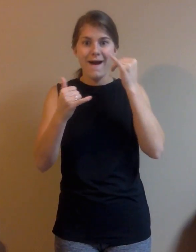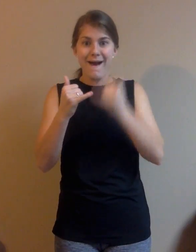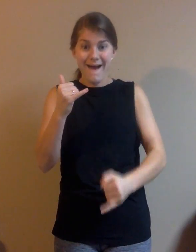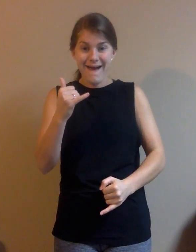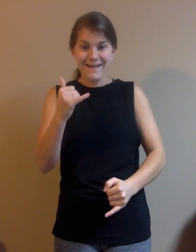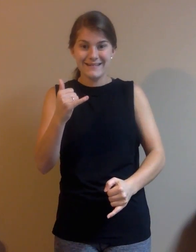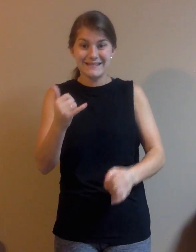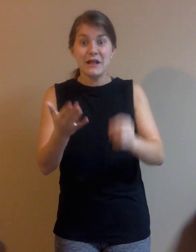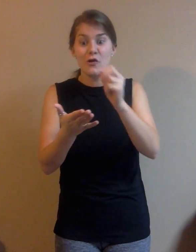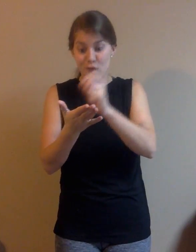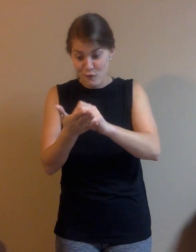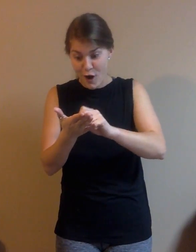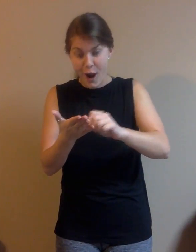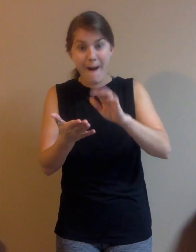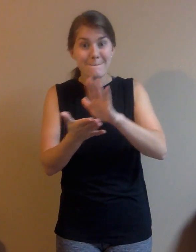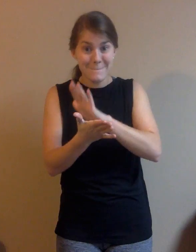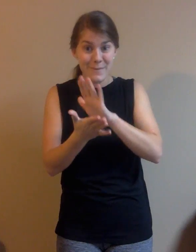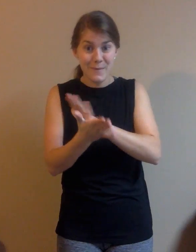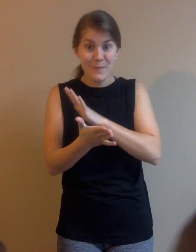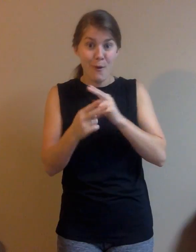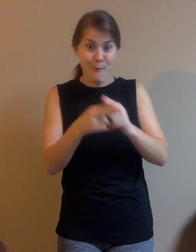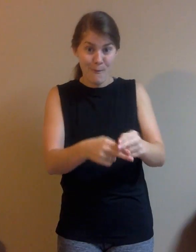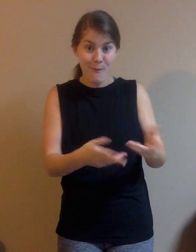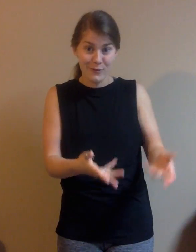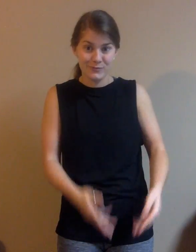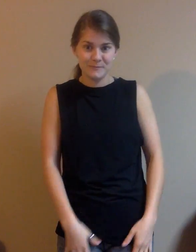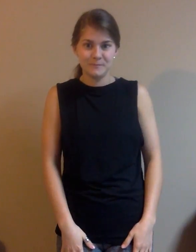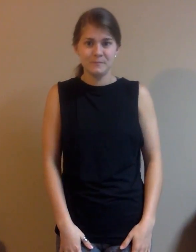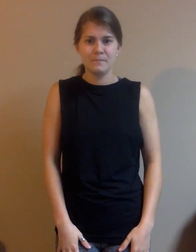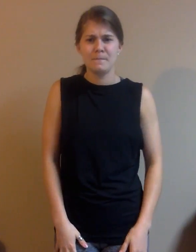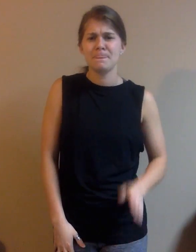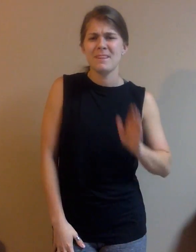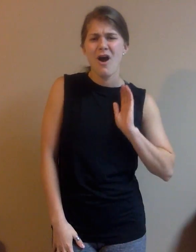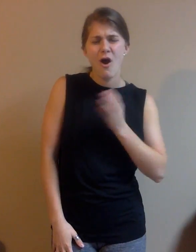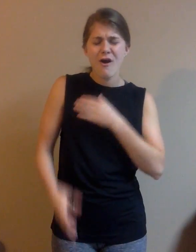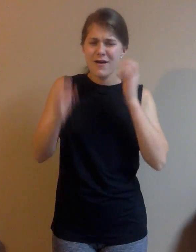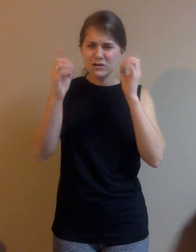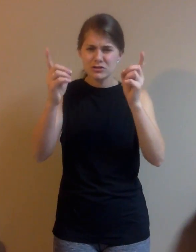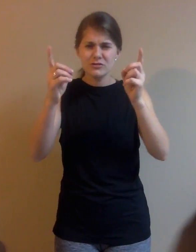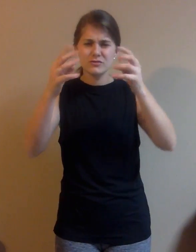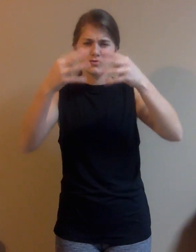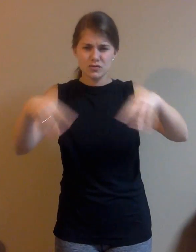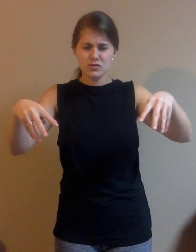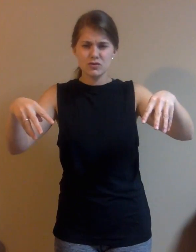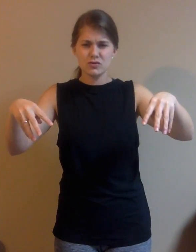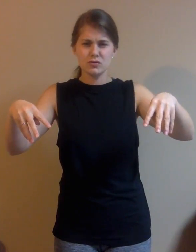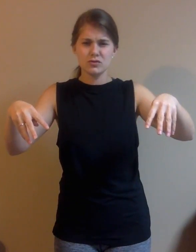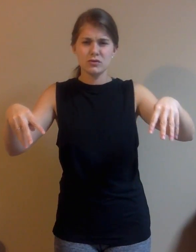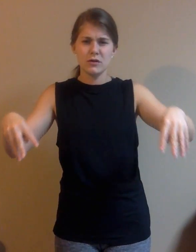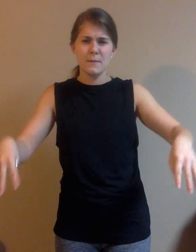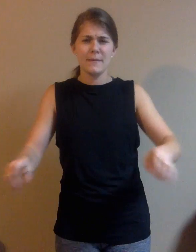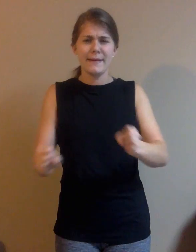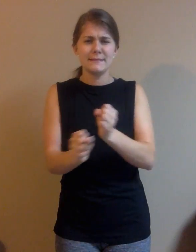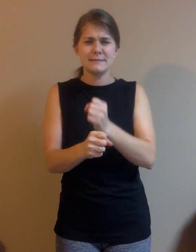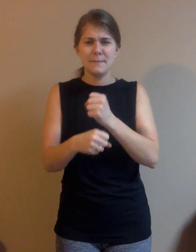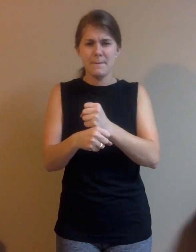our education system is predicated on the idea of academic ability. And there's a reason. The whole system was invented around the world. There were no public